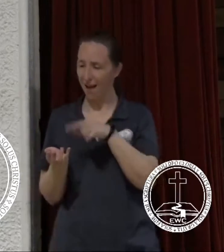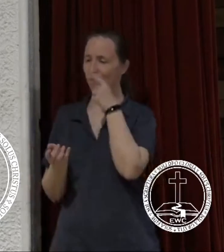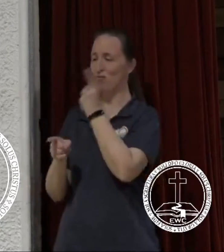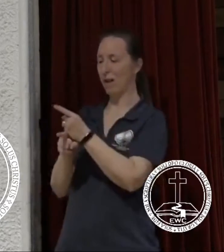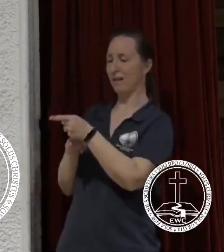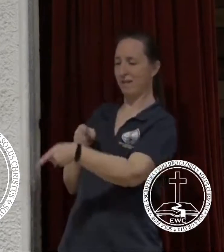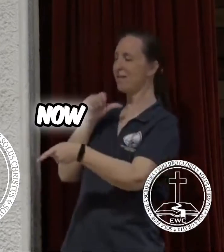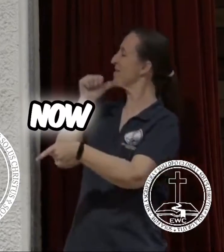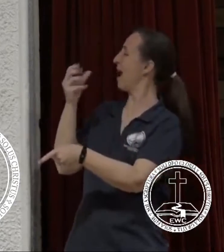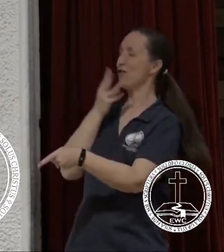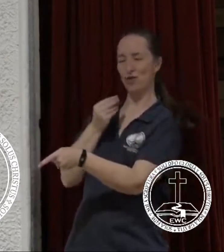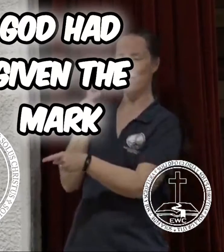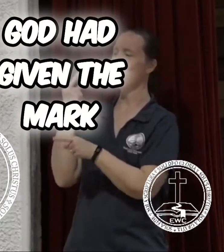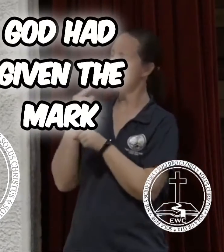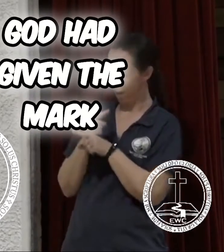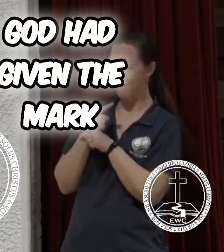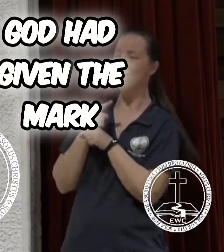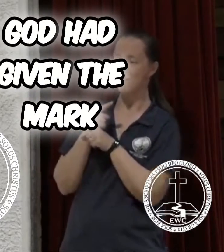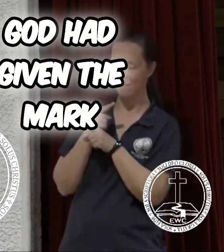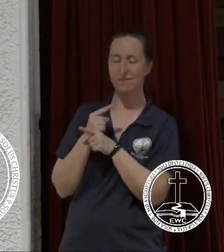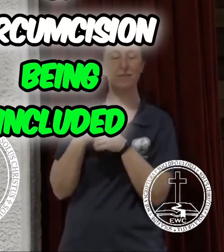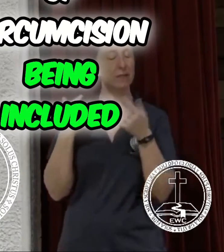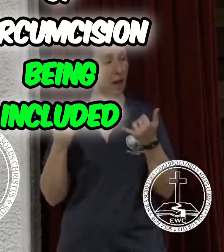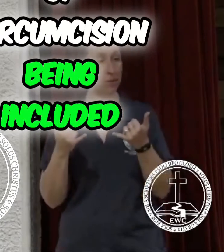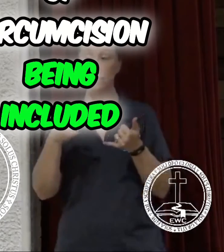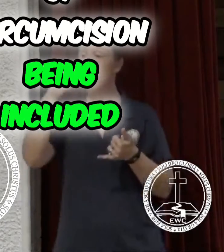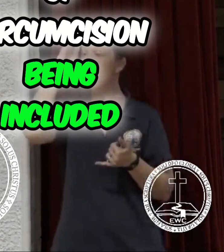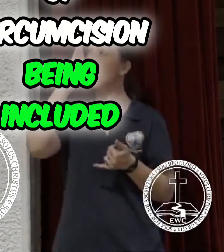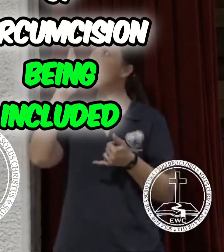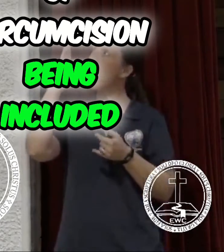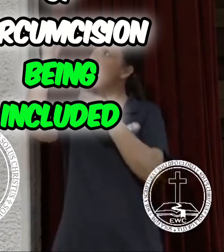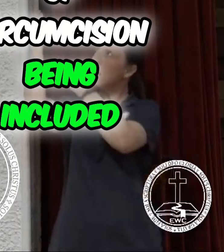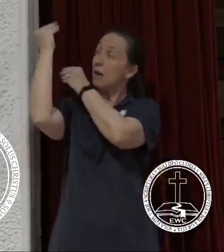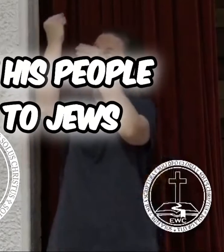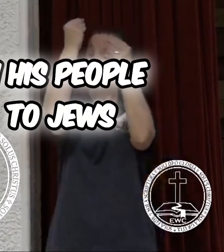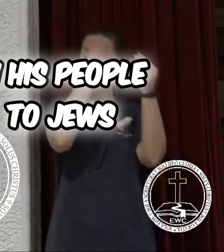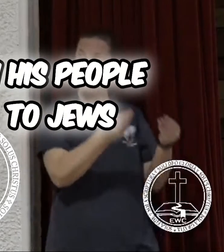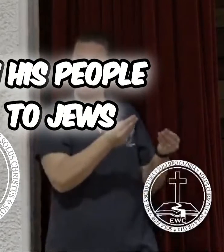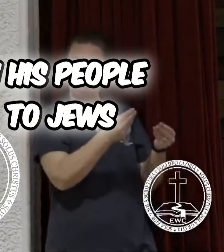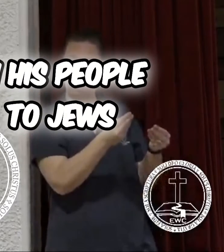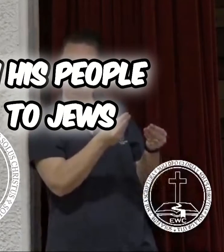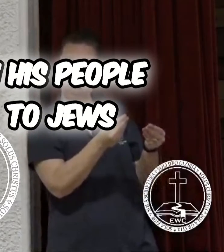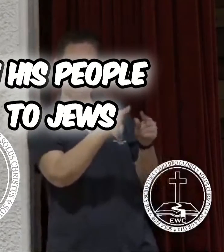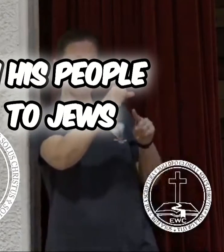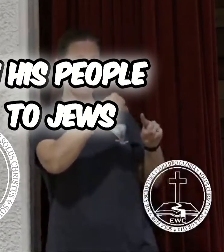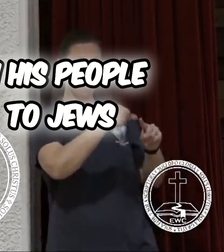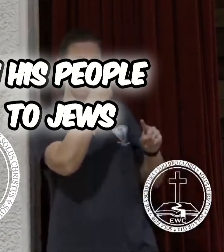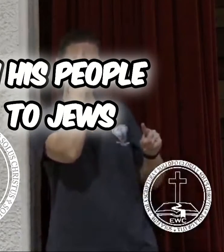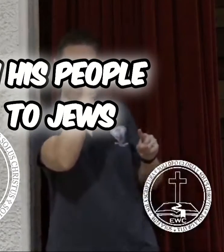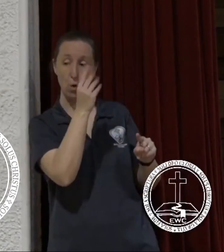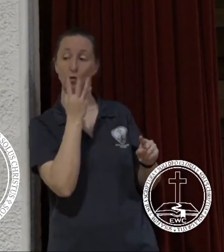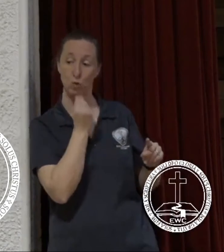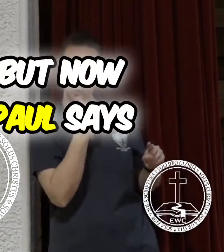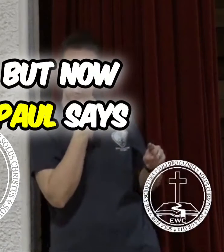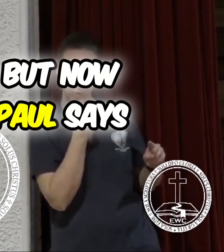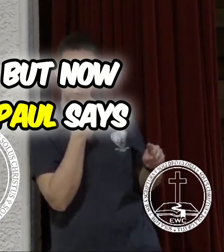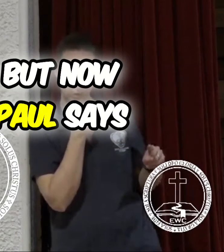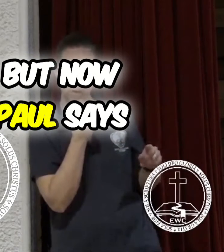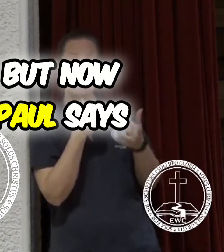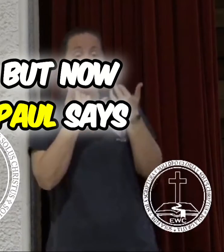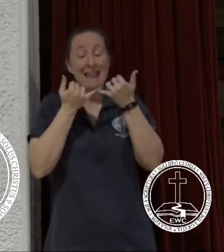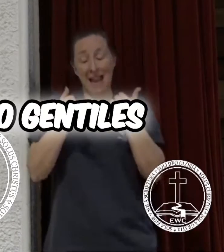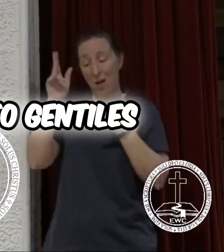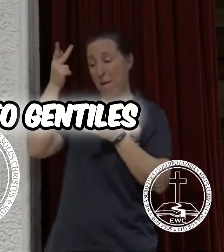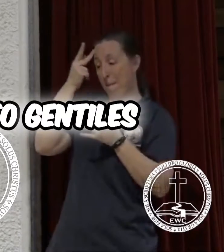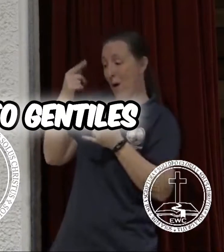Gentiles. Now, God had given the mark of circumcision being included in his people to Jews, but now